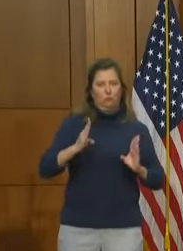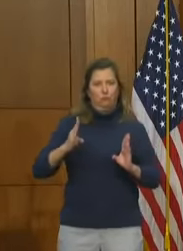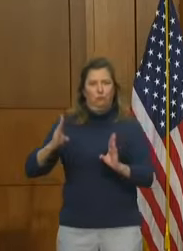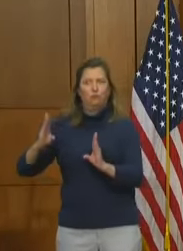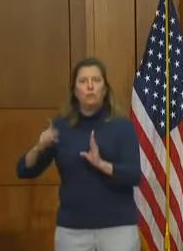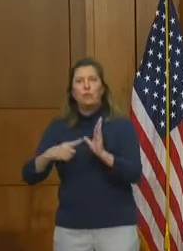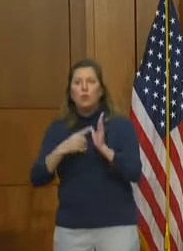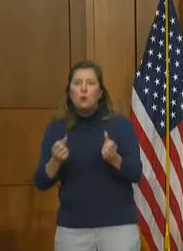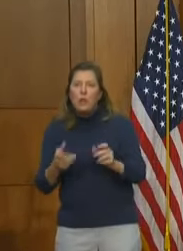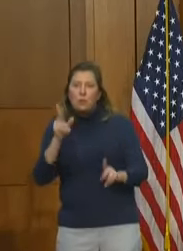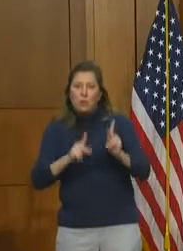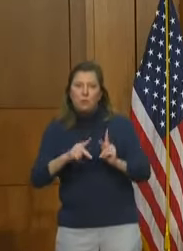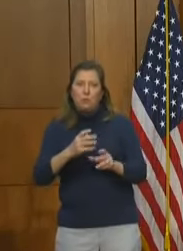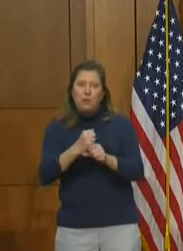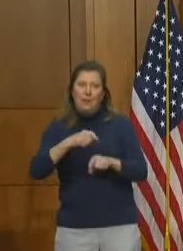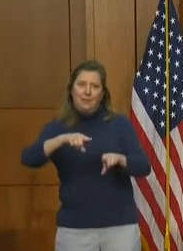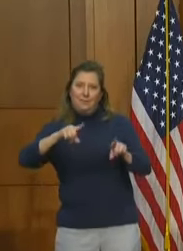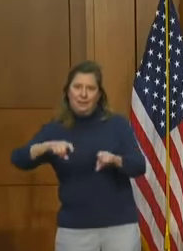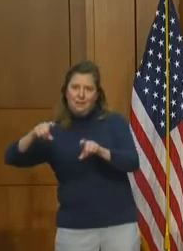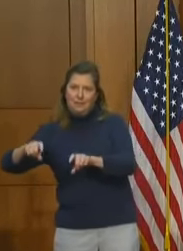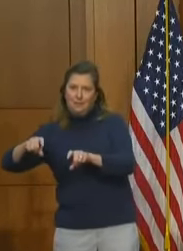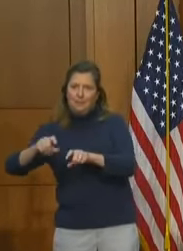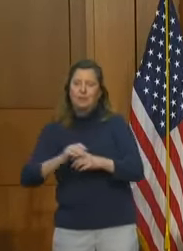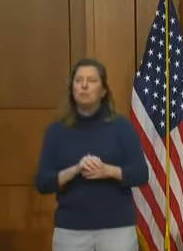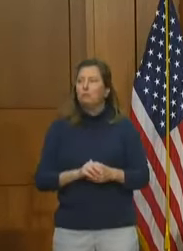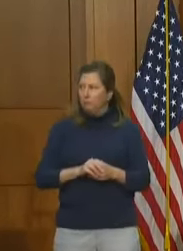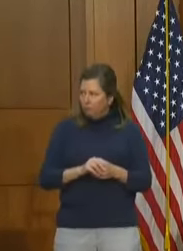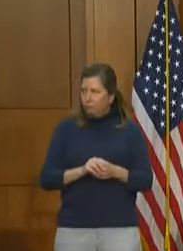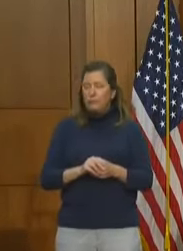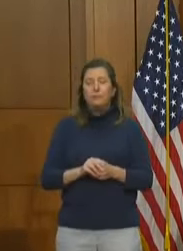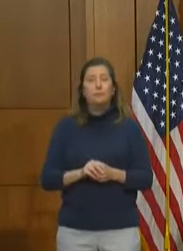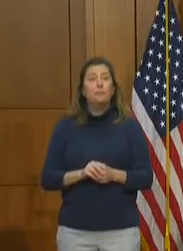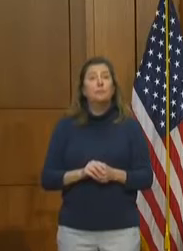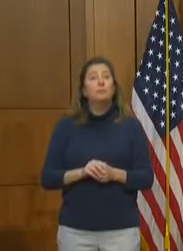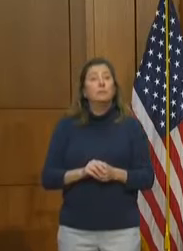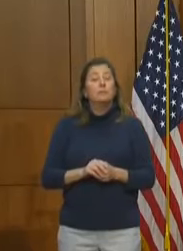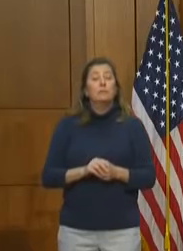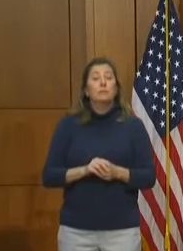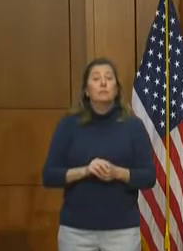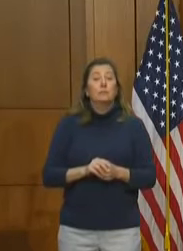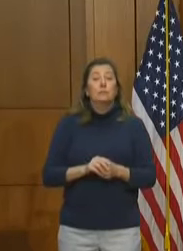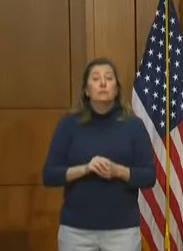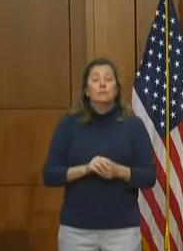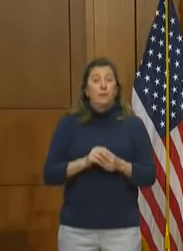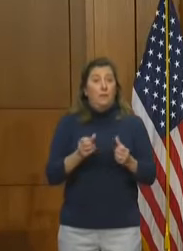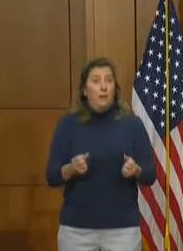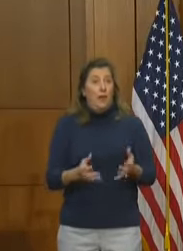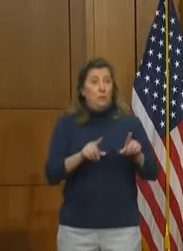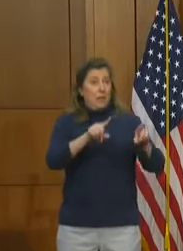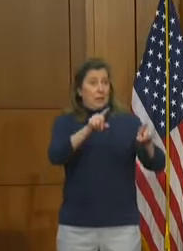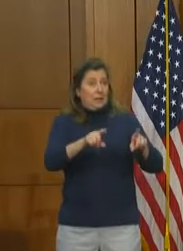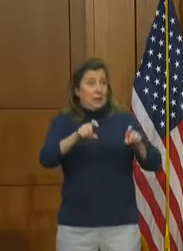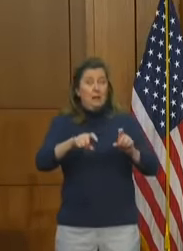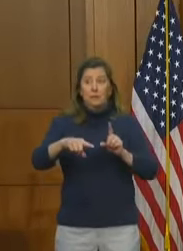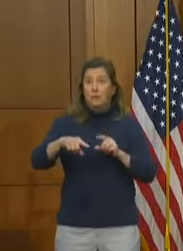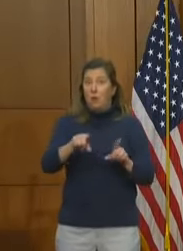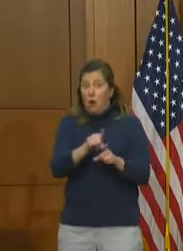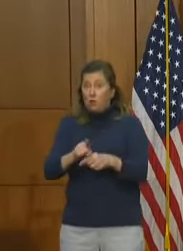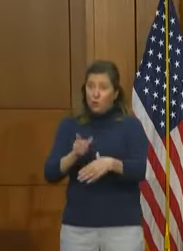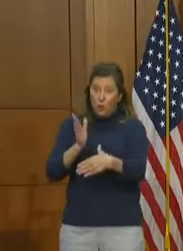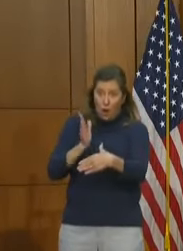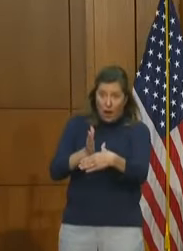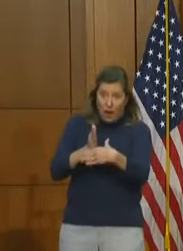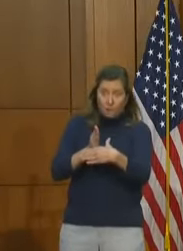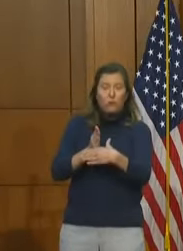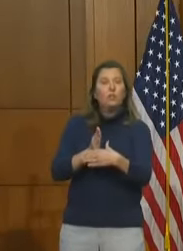many people we are testing. As you can see, both the number of tests and the average of tests performed